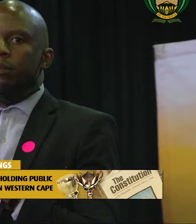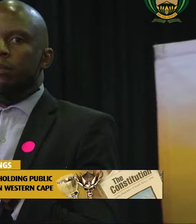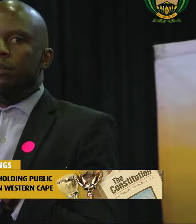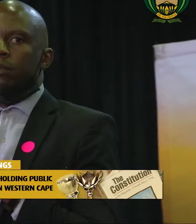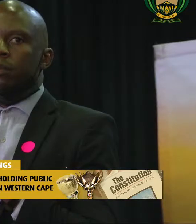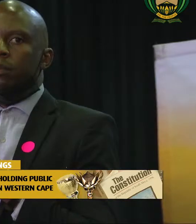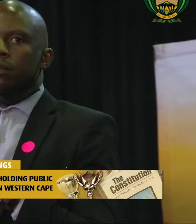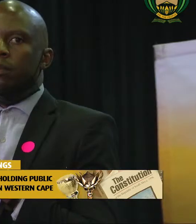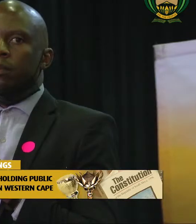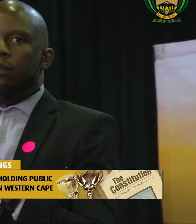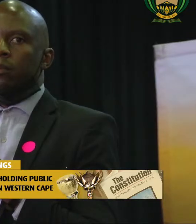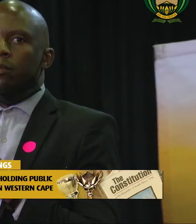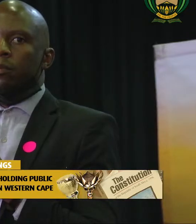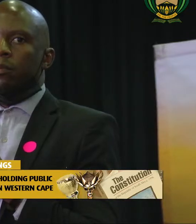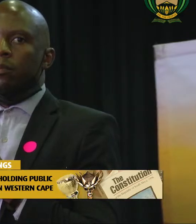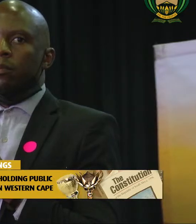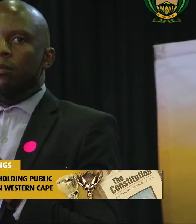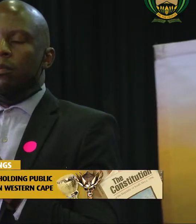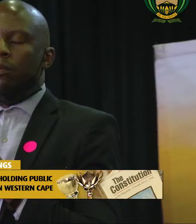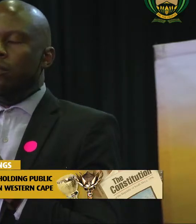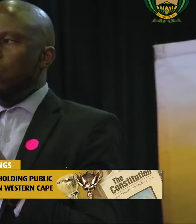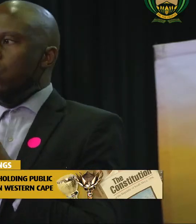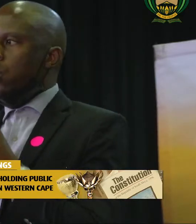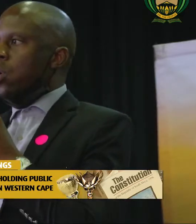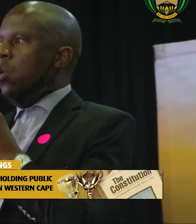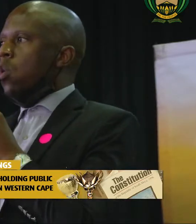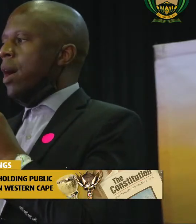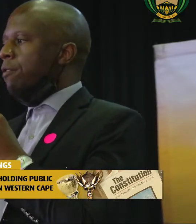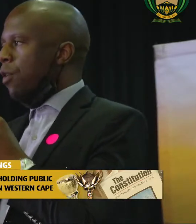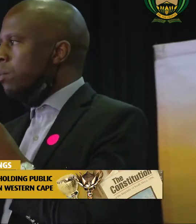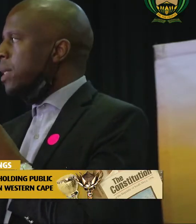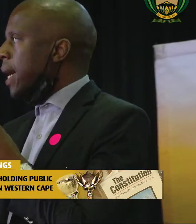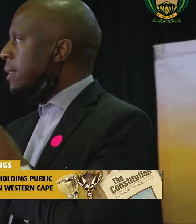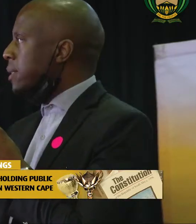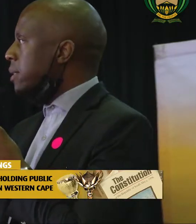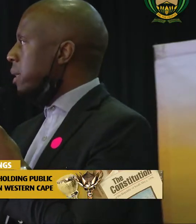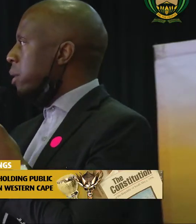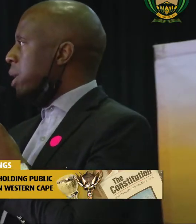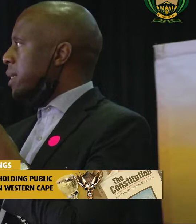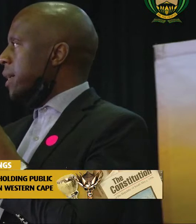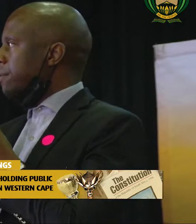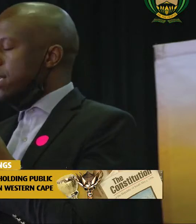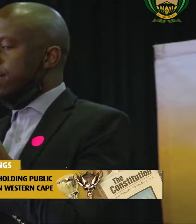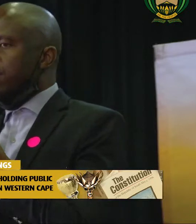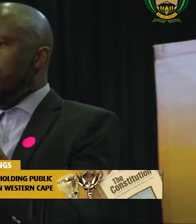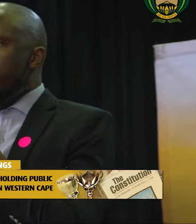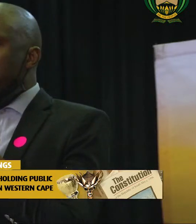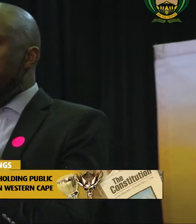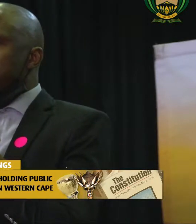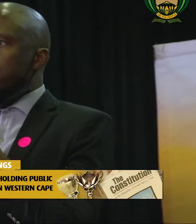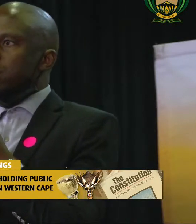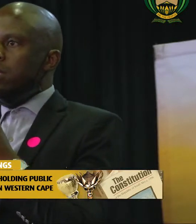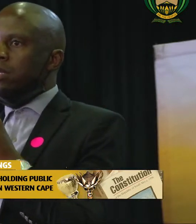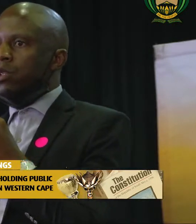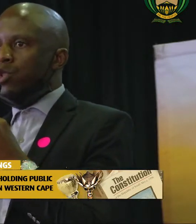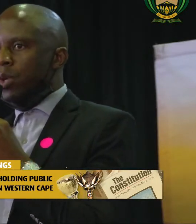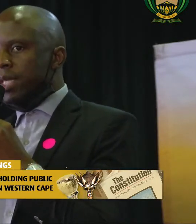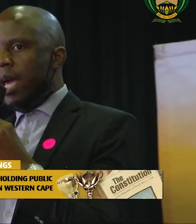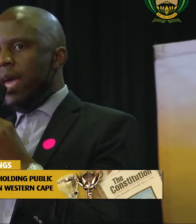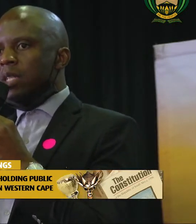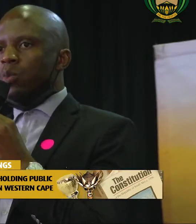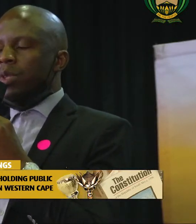enu siwathathe siwabhekise ngaphambili. We are informed that there was an advanced team of Parliament